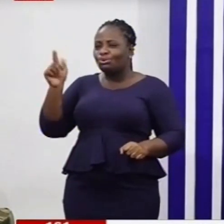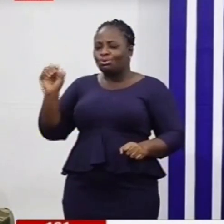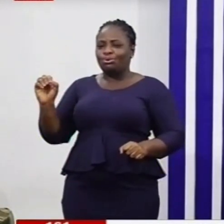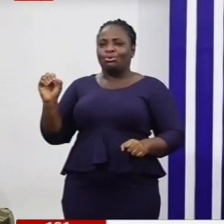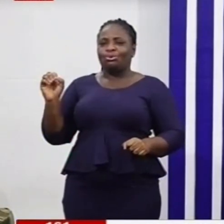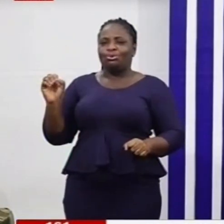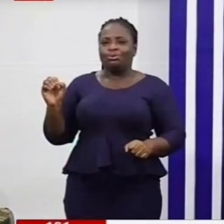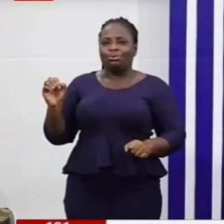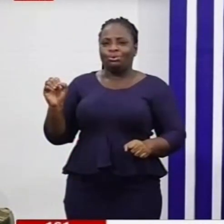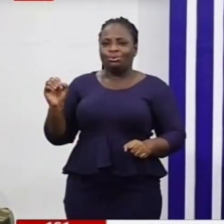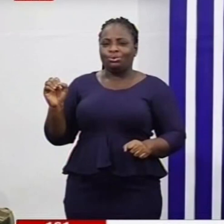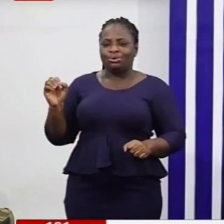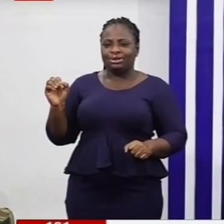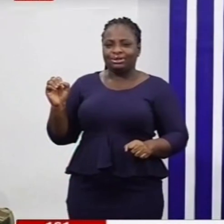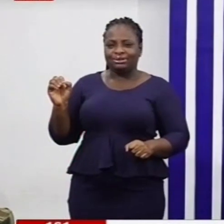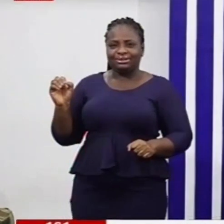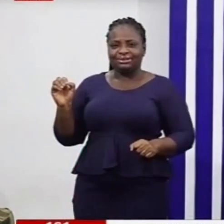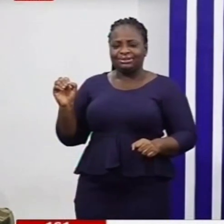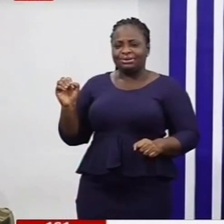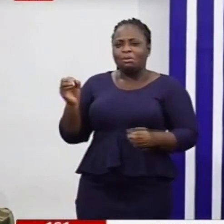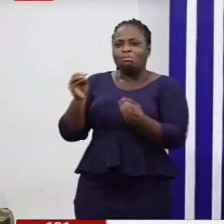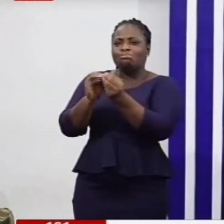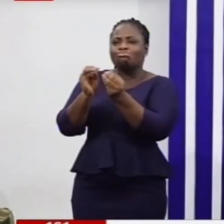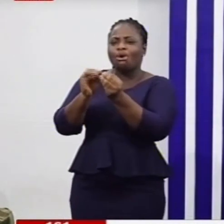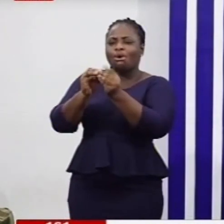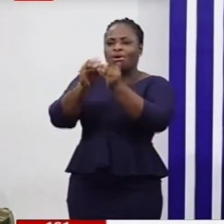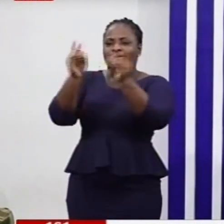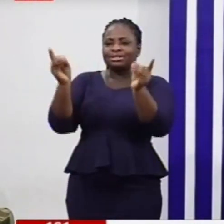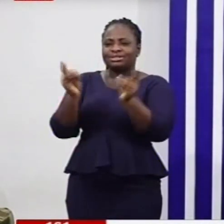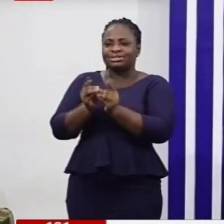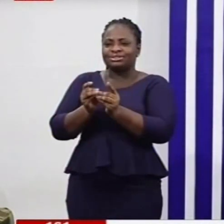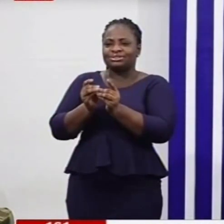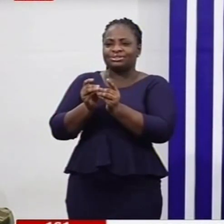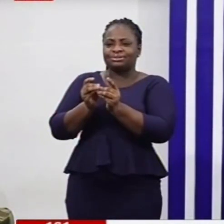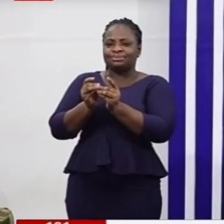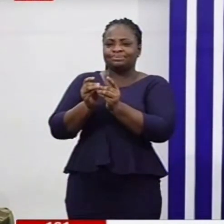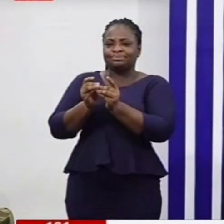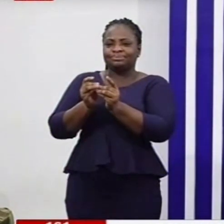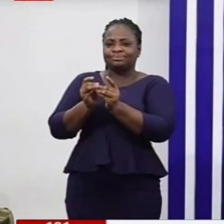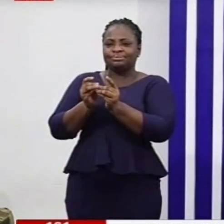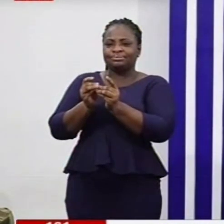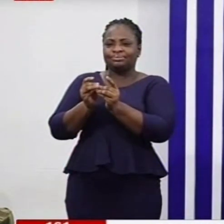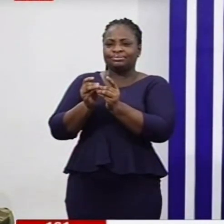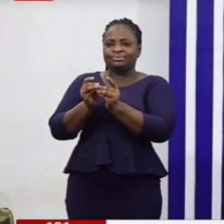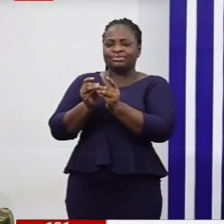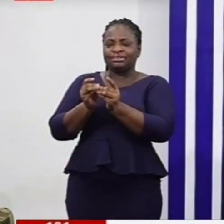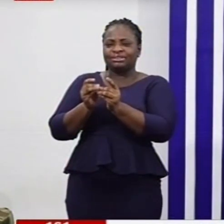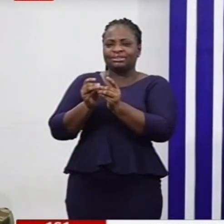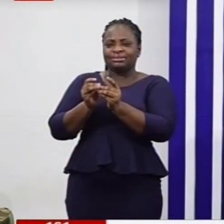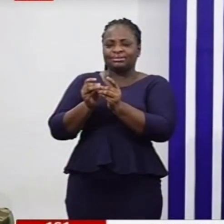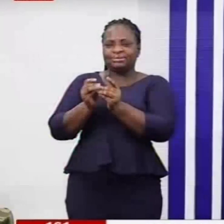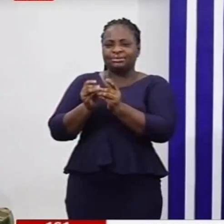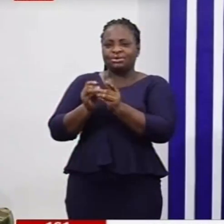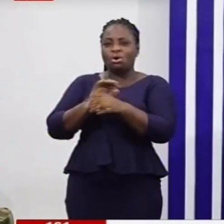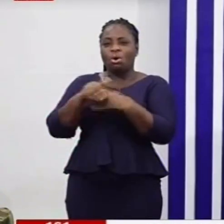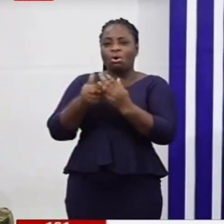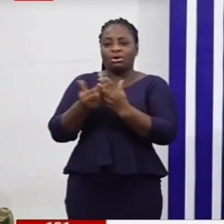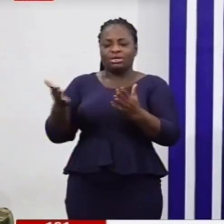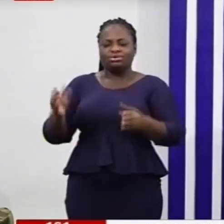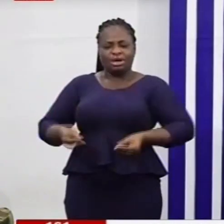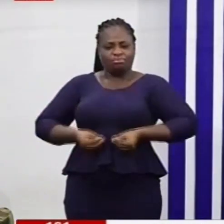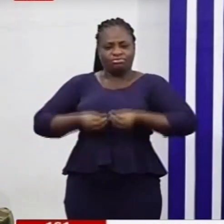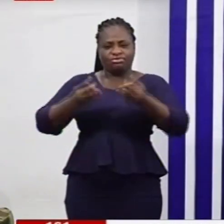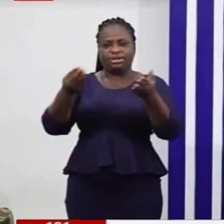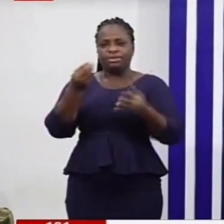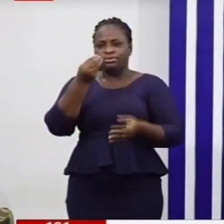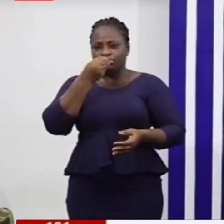Moshizongo, Alaba, Subin, and in all we have Subin, Ship Market, Daba Station, and all that. We are providing them